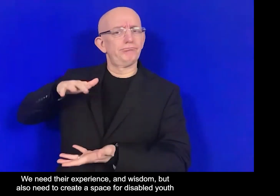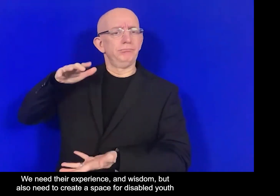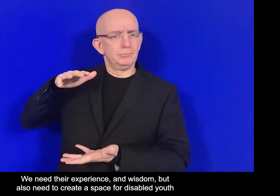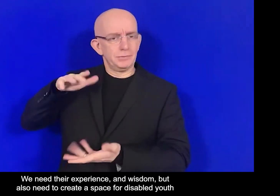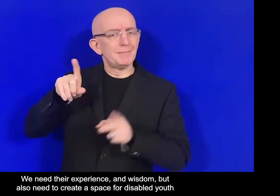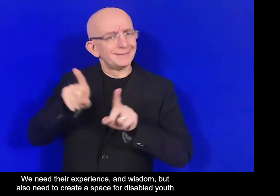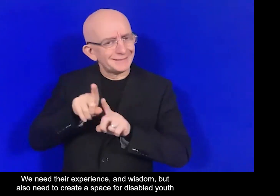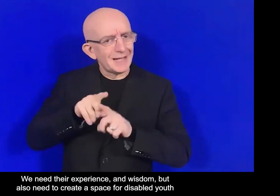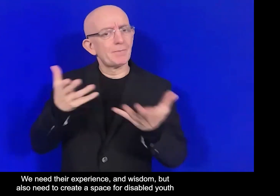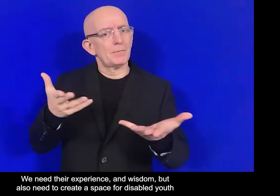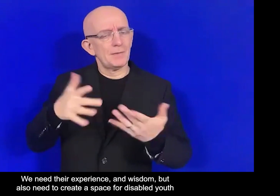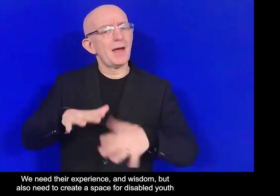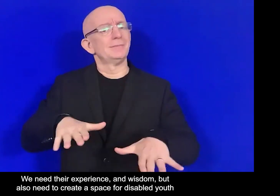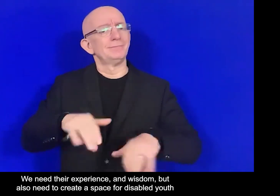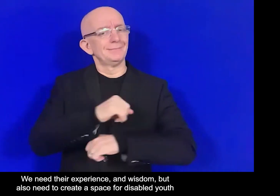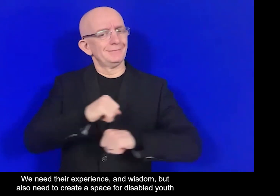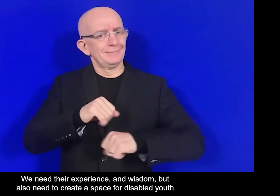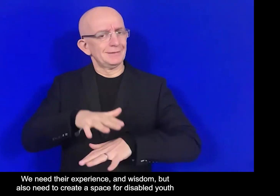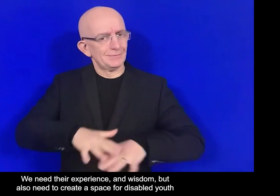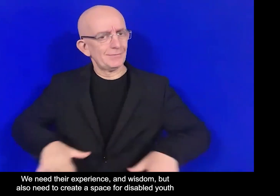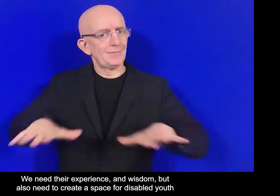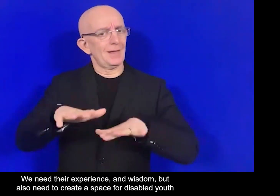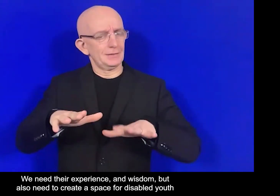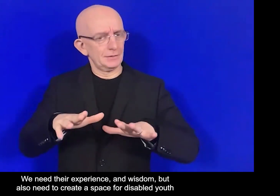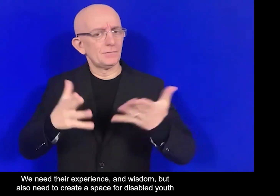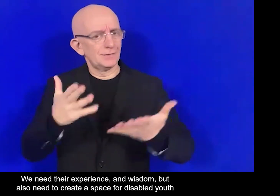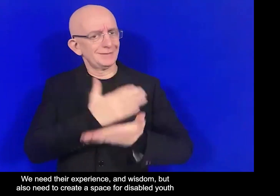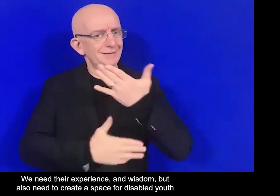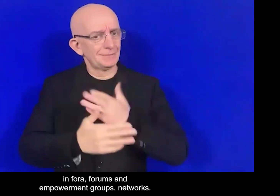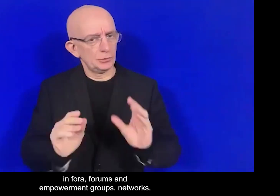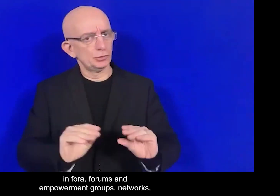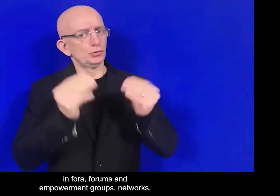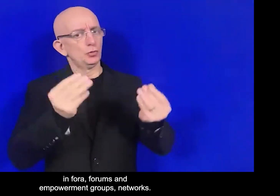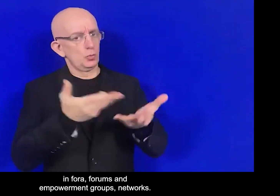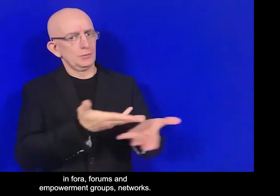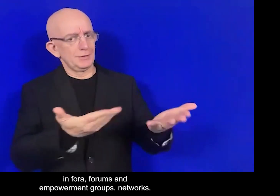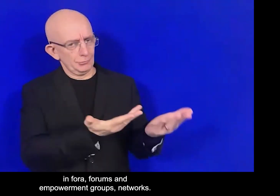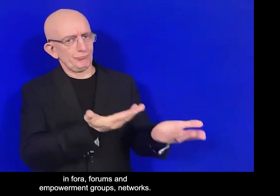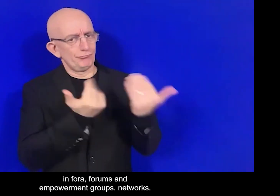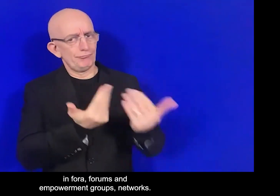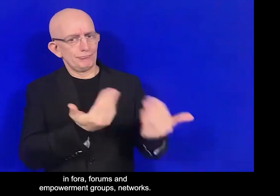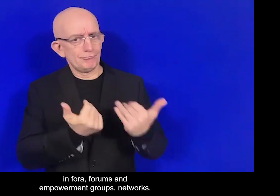also need to create a space for disabled youth in fora,